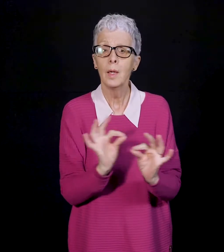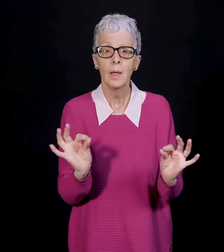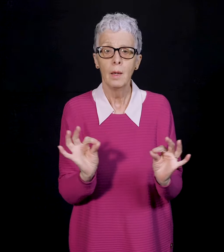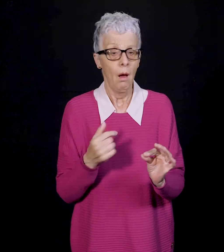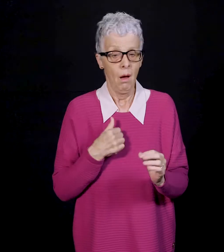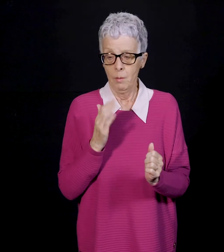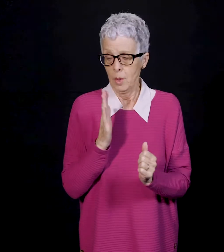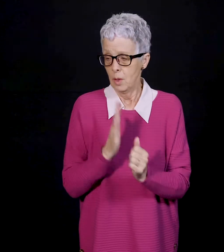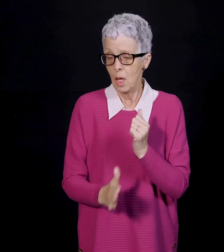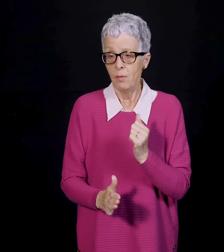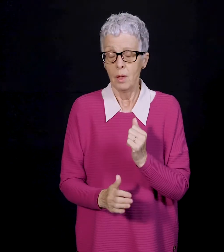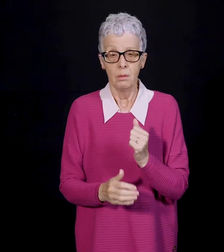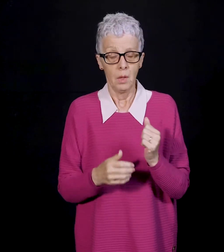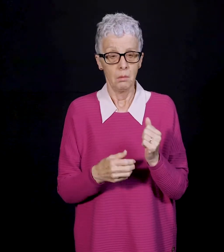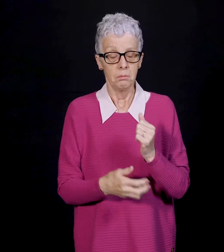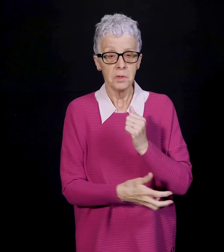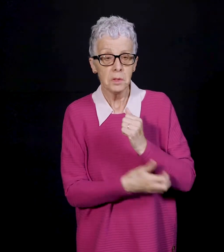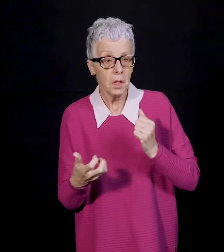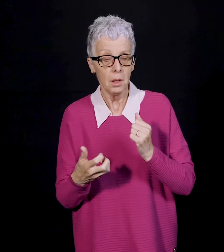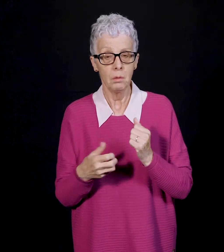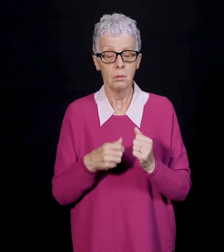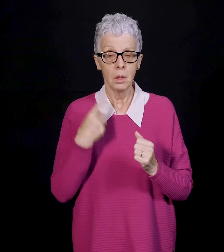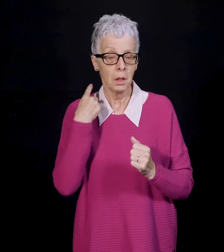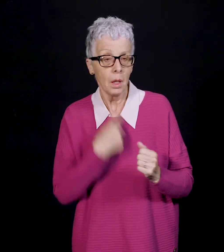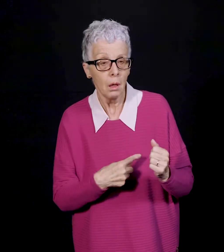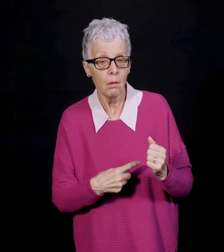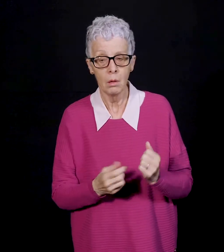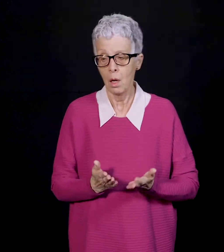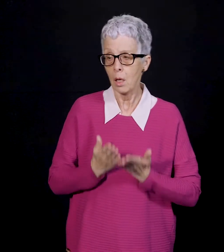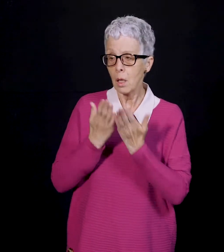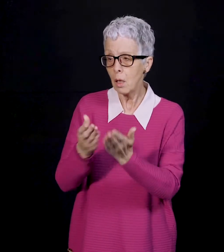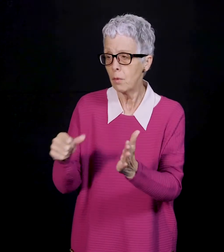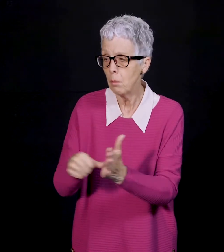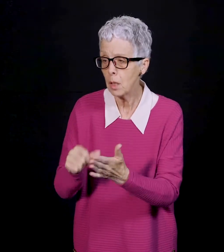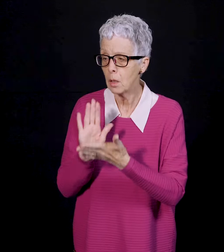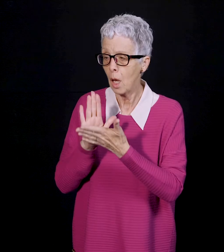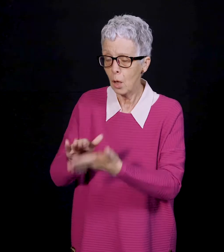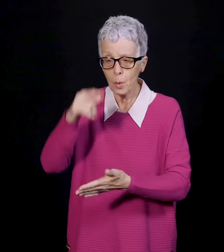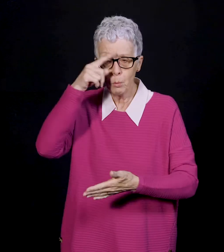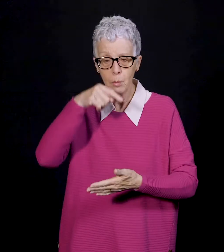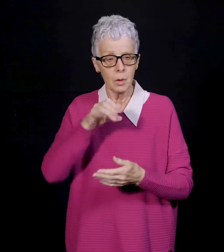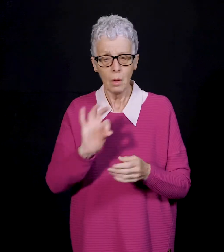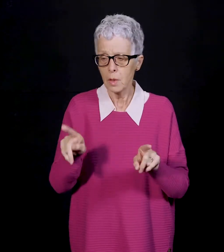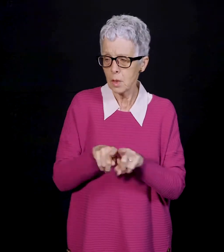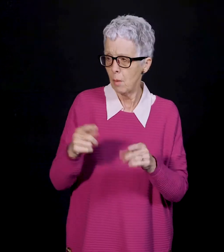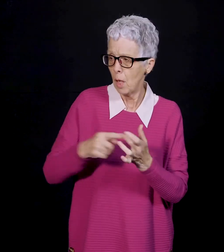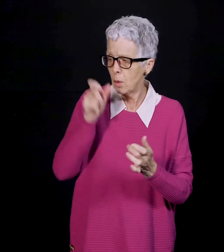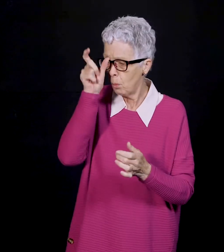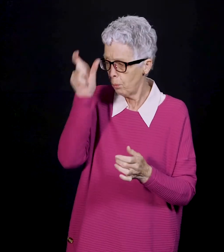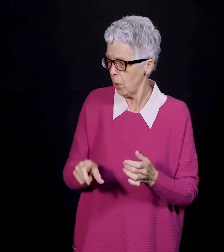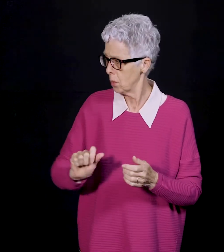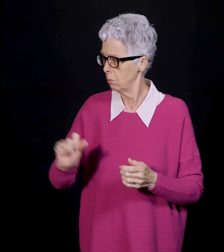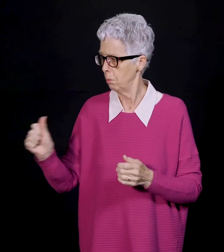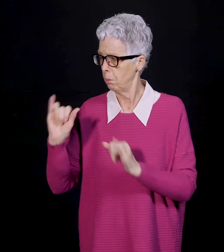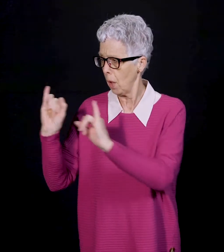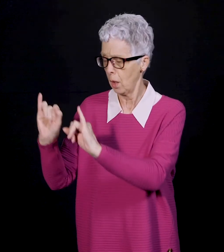know, I've never ripped anybody off. I've been kind to people. I've given to charity. I've not murdered anyone. I'm not like the guy down the road, etc.,